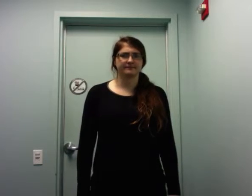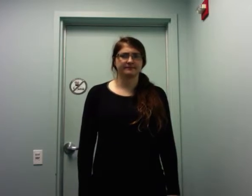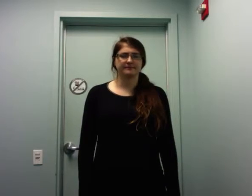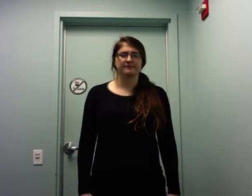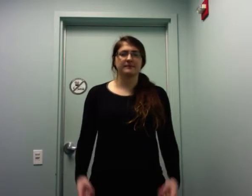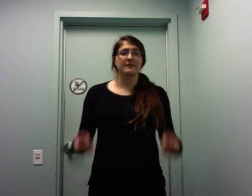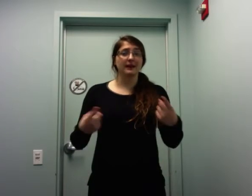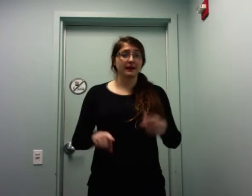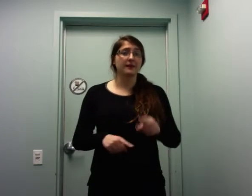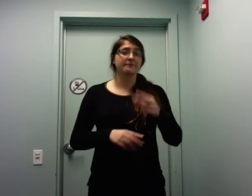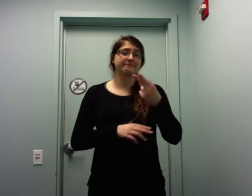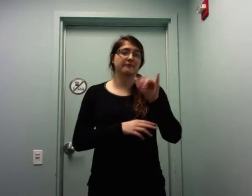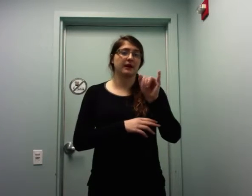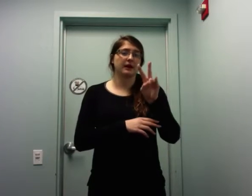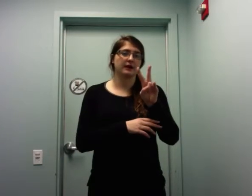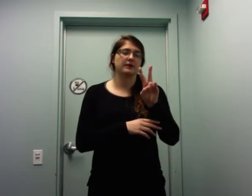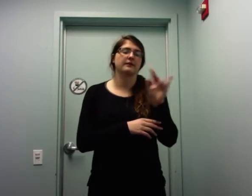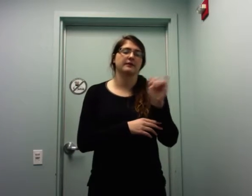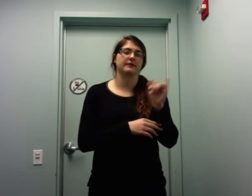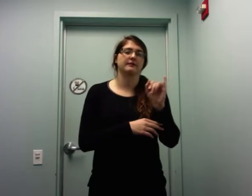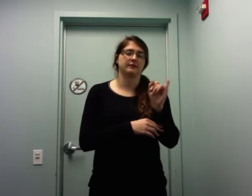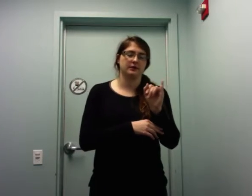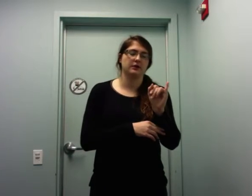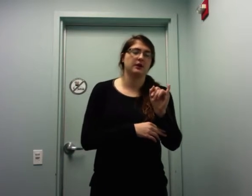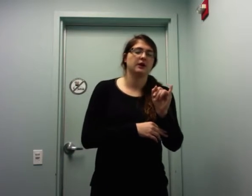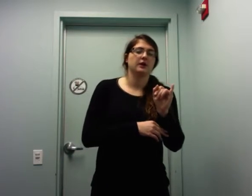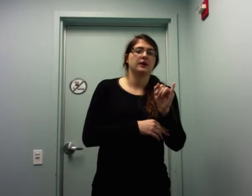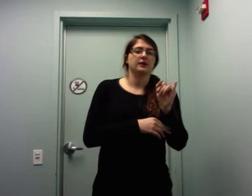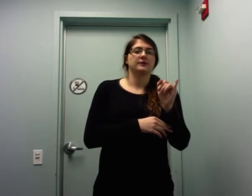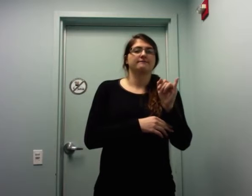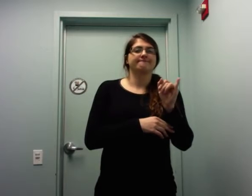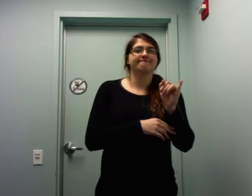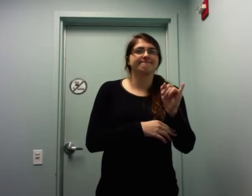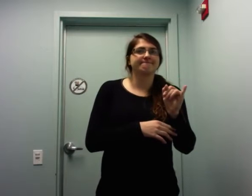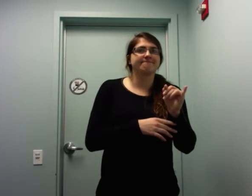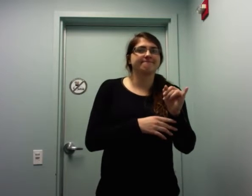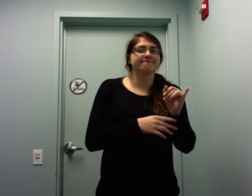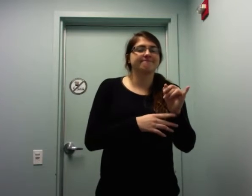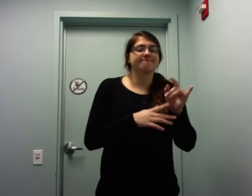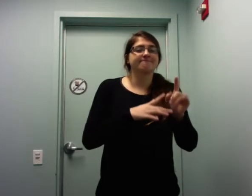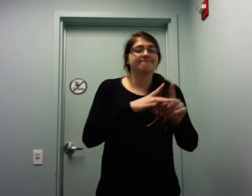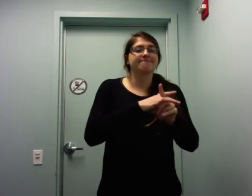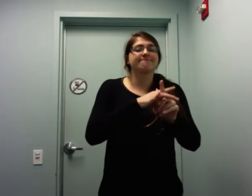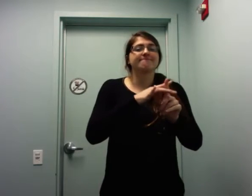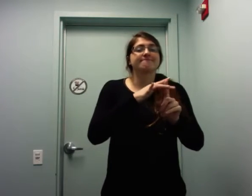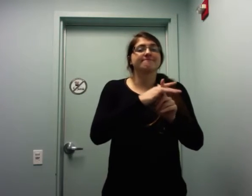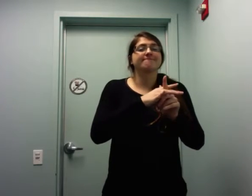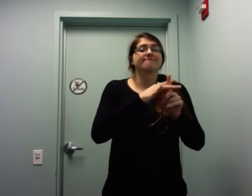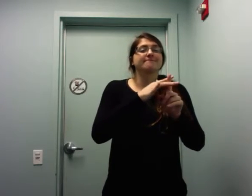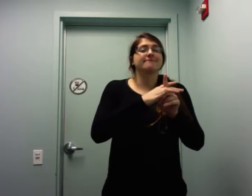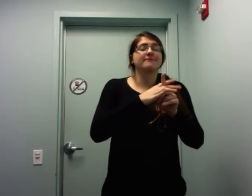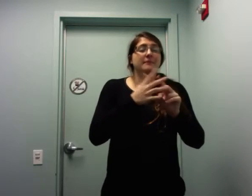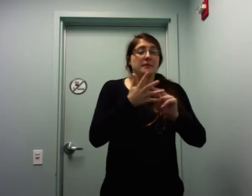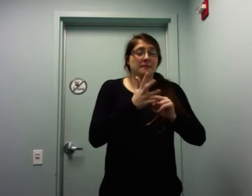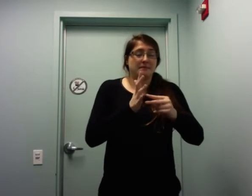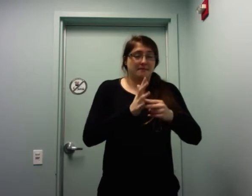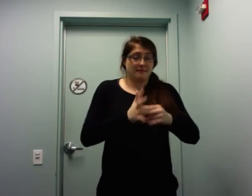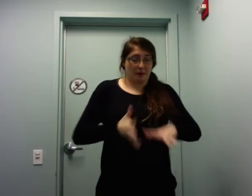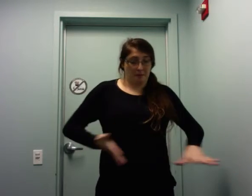AIDS. It means that their immune system has been weakened but not totally destroyed. A person may have a